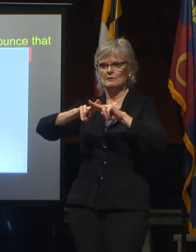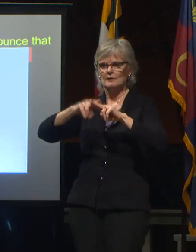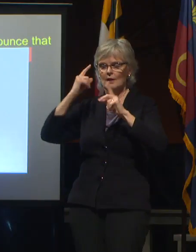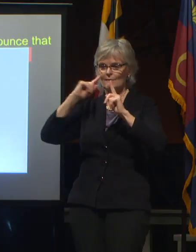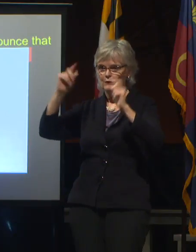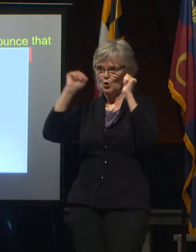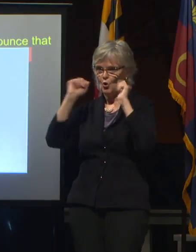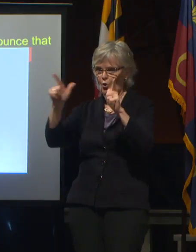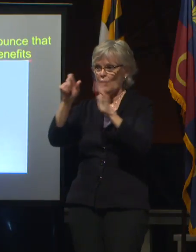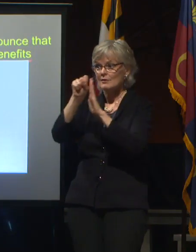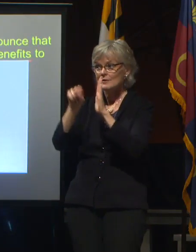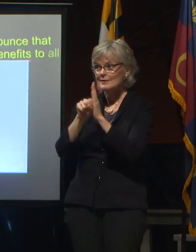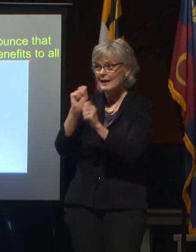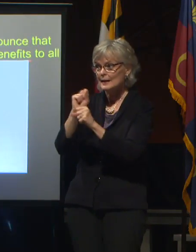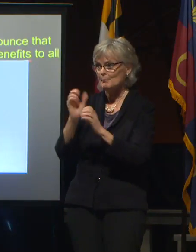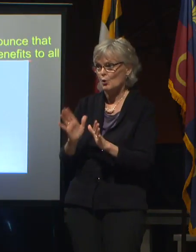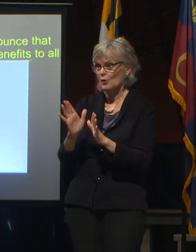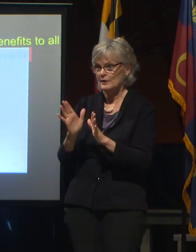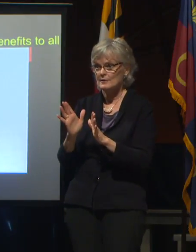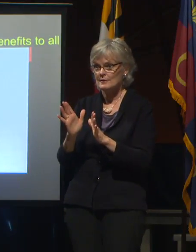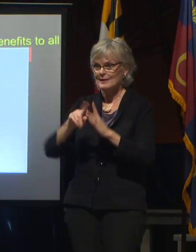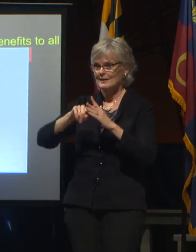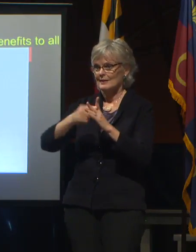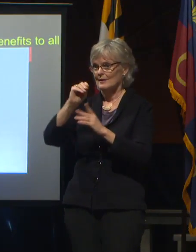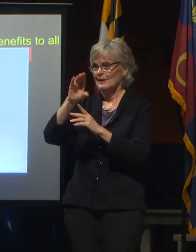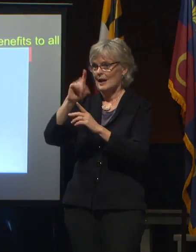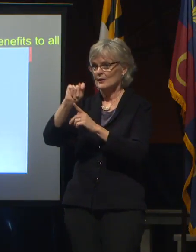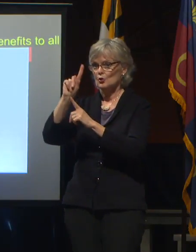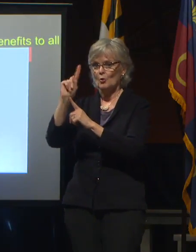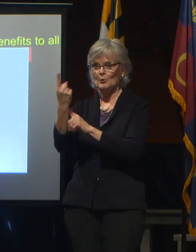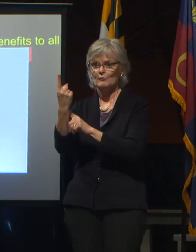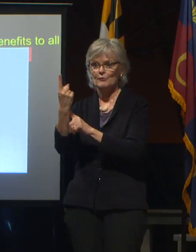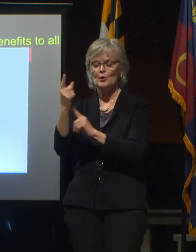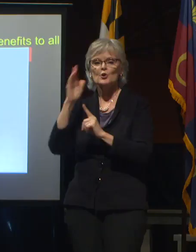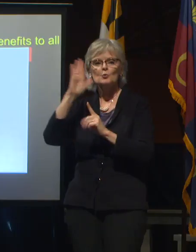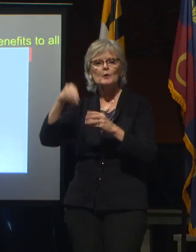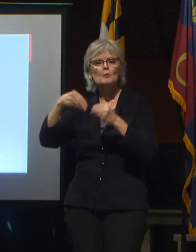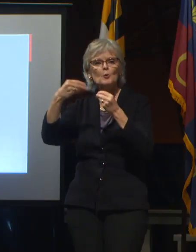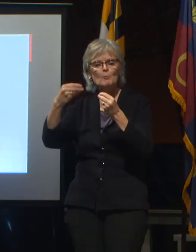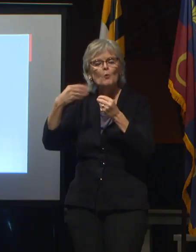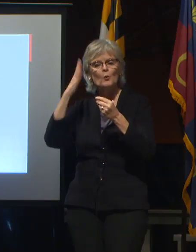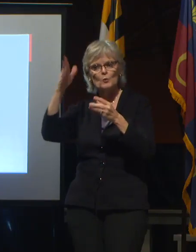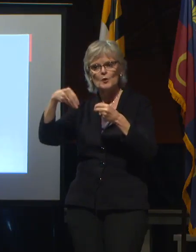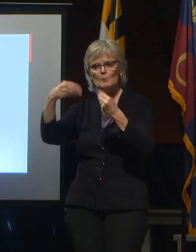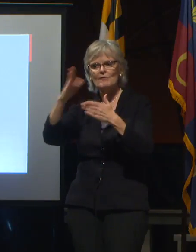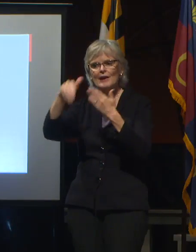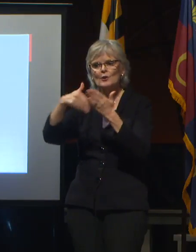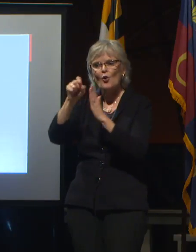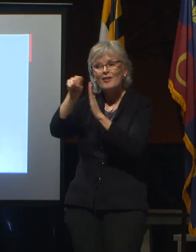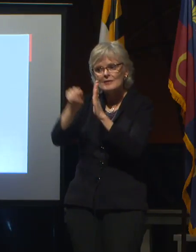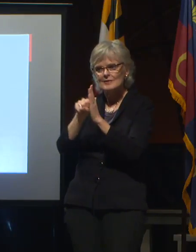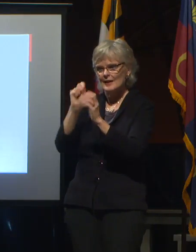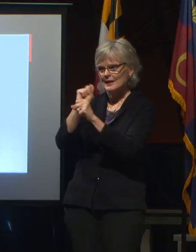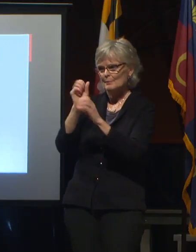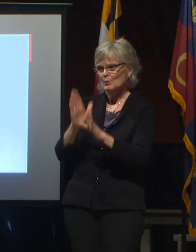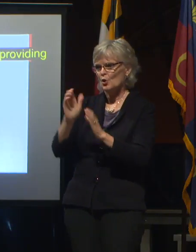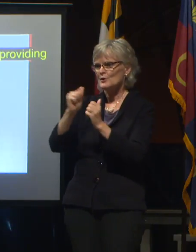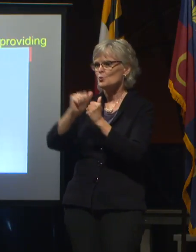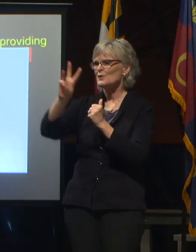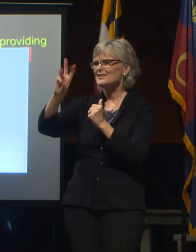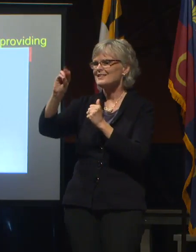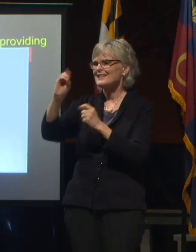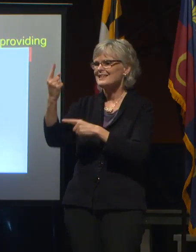all state employees. Beginning on October 1st, we will be providing all state employees with 60